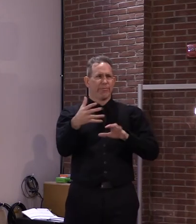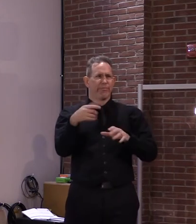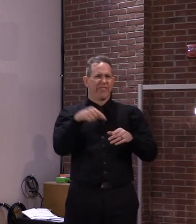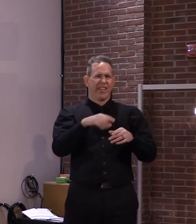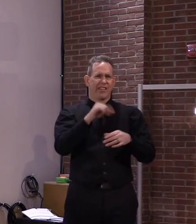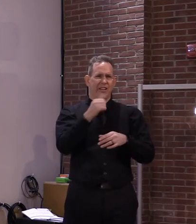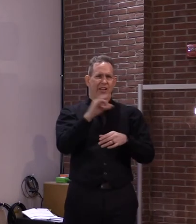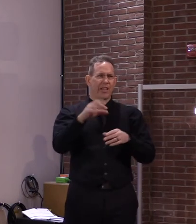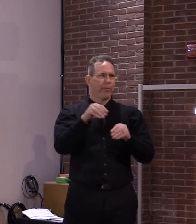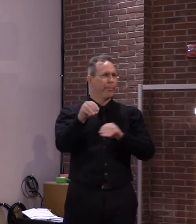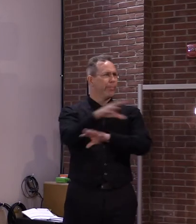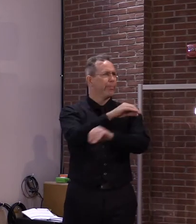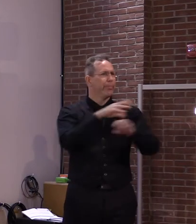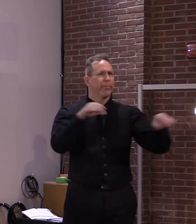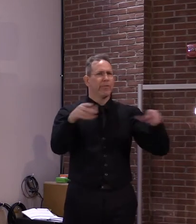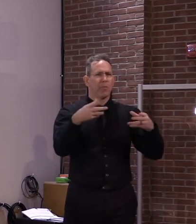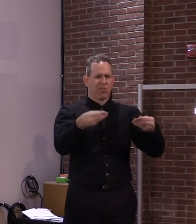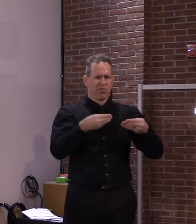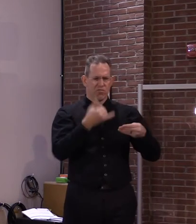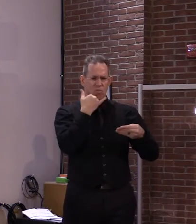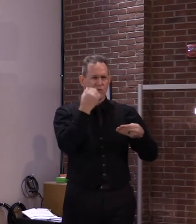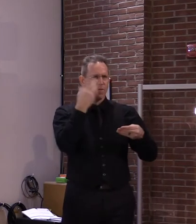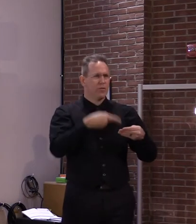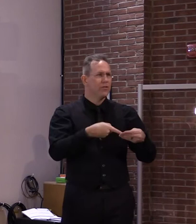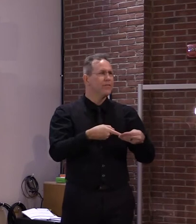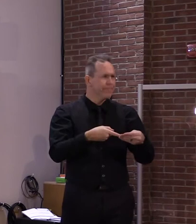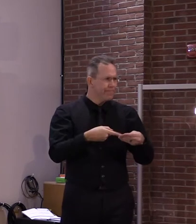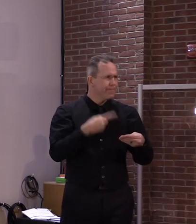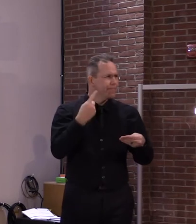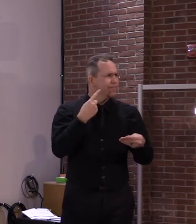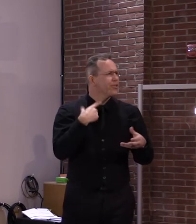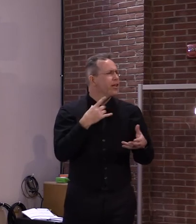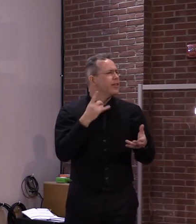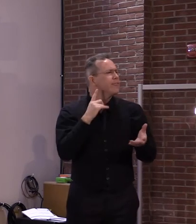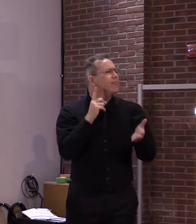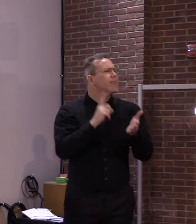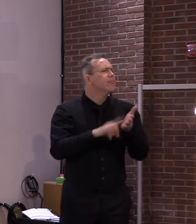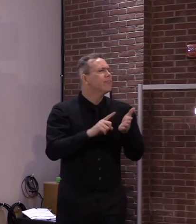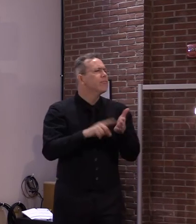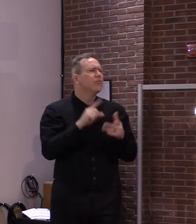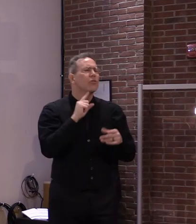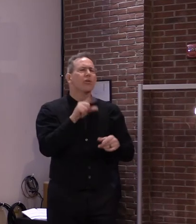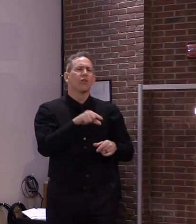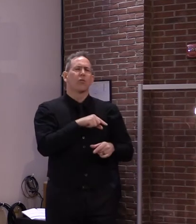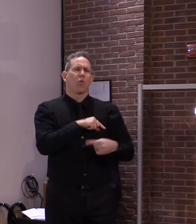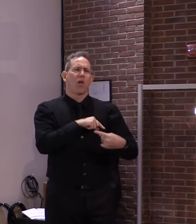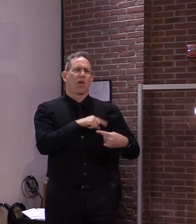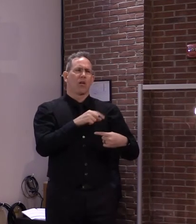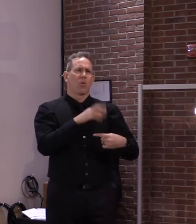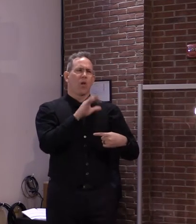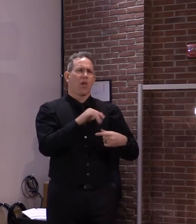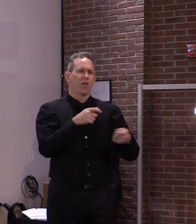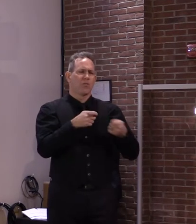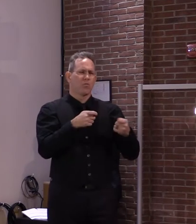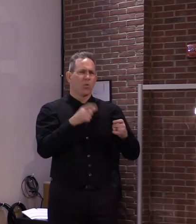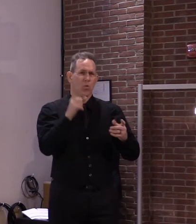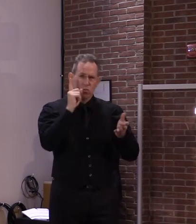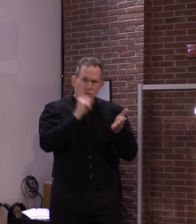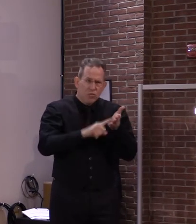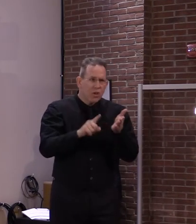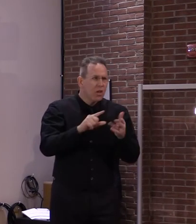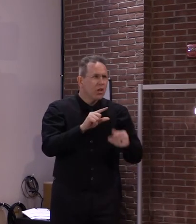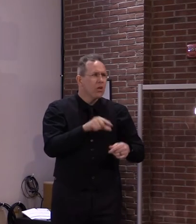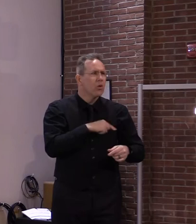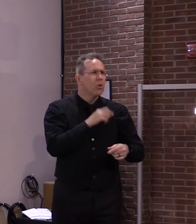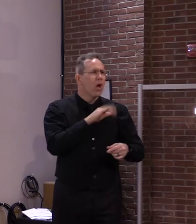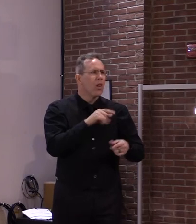and that you're looking into the quality control and that that was the big question a lot of people had is is not that an error could have happened but